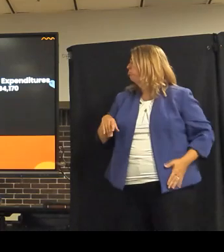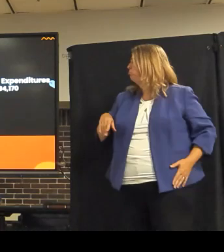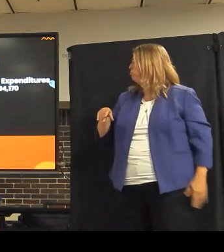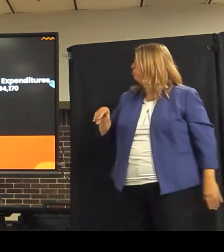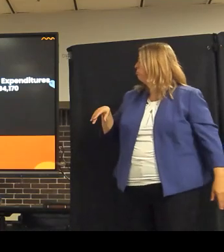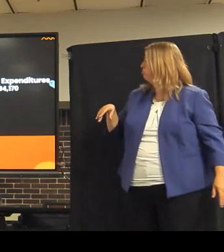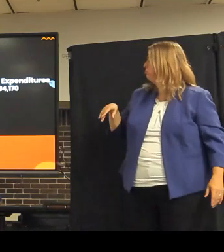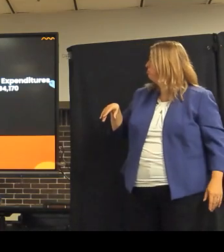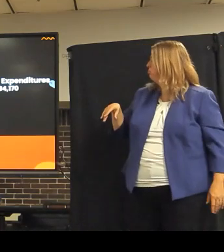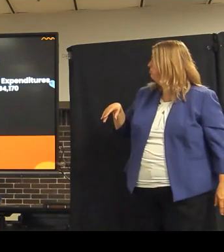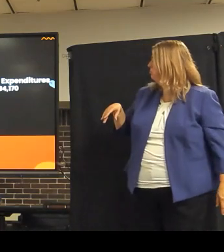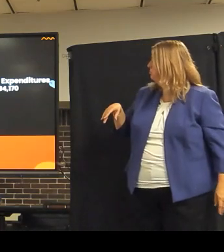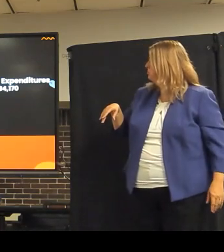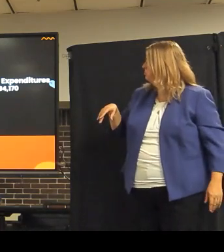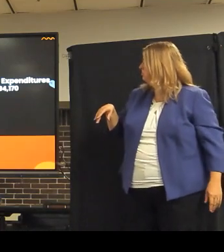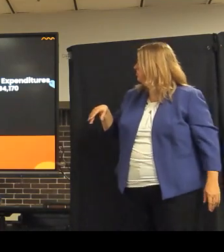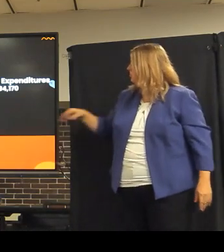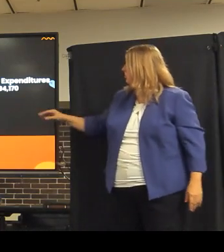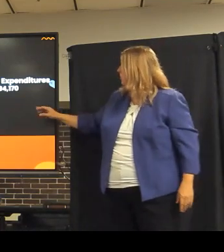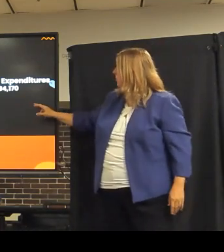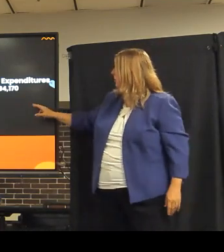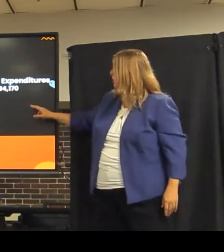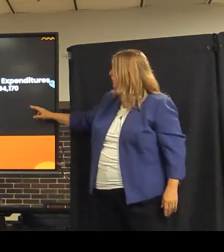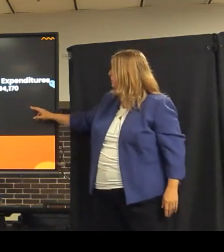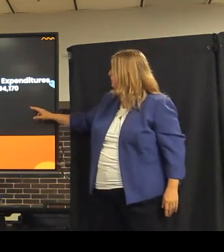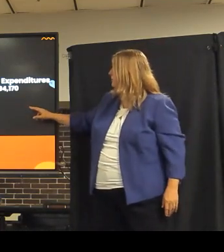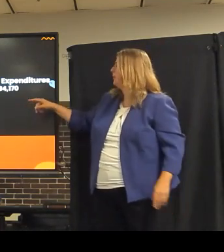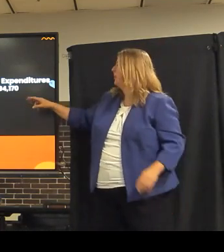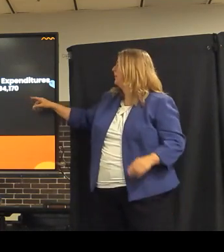of $17.4 million.